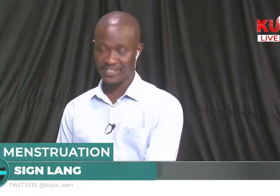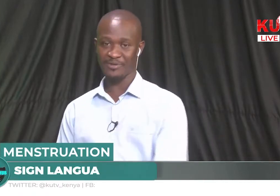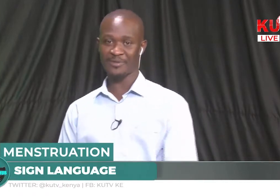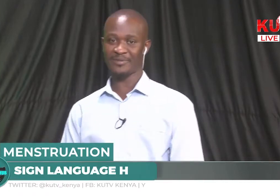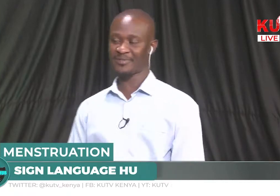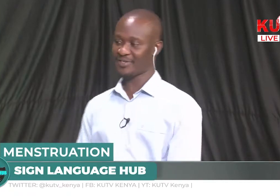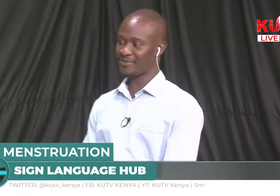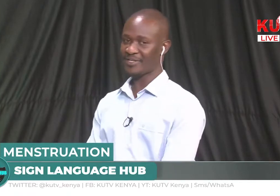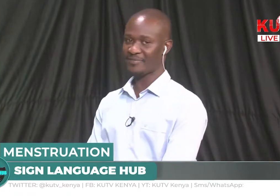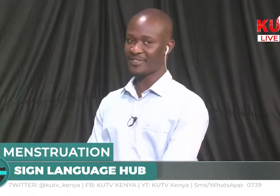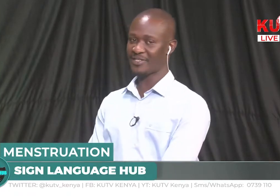Menstruation. How do you say menstruation?